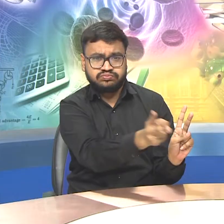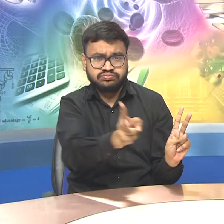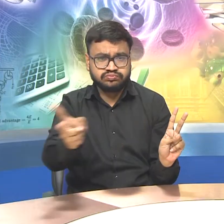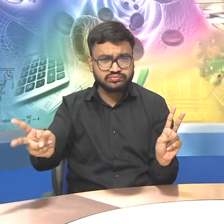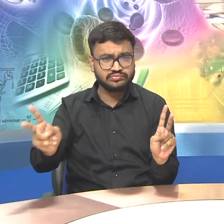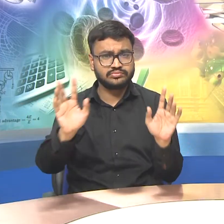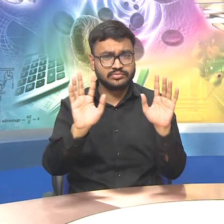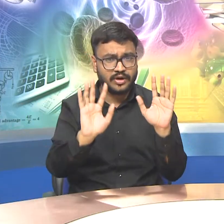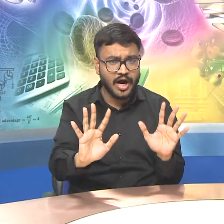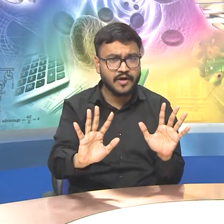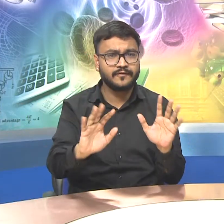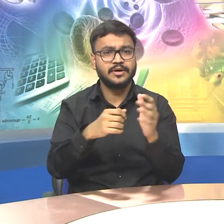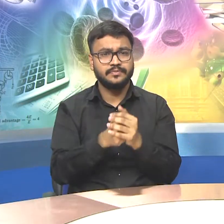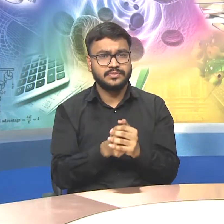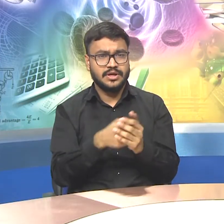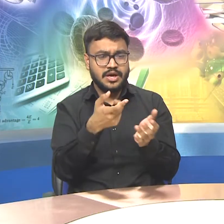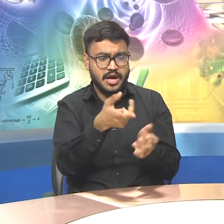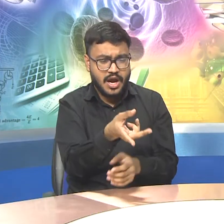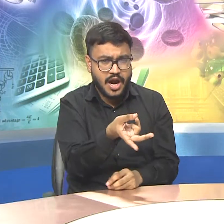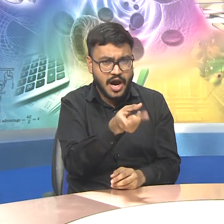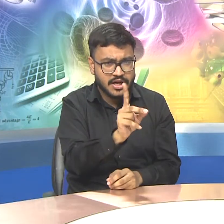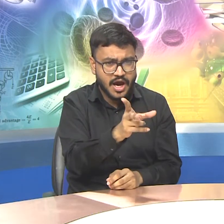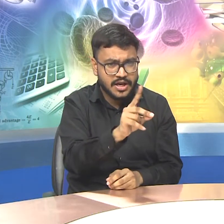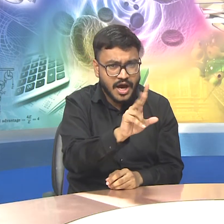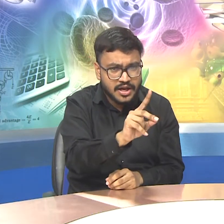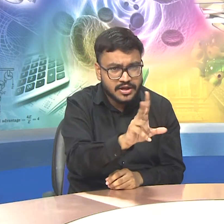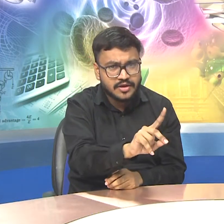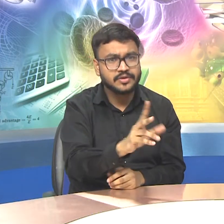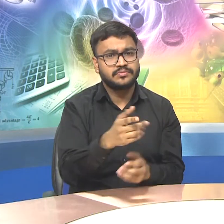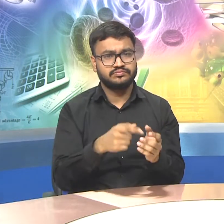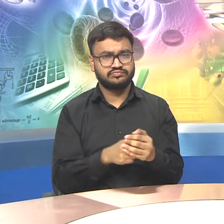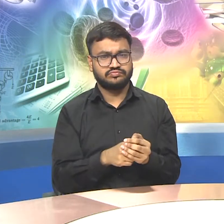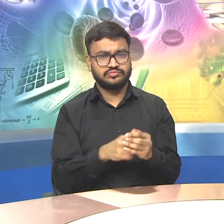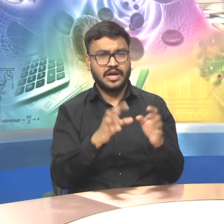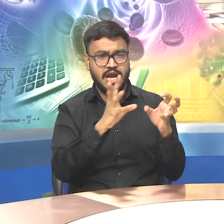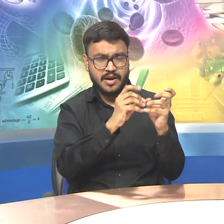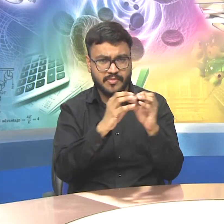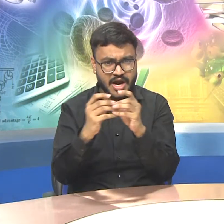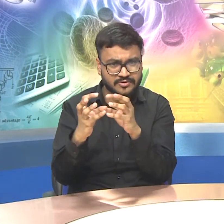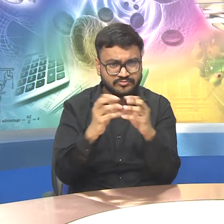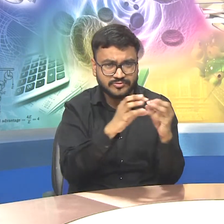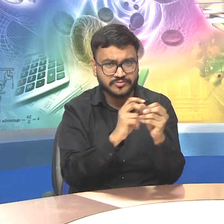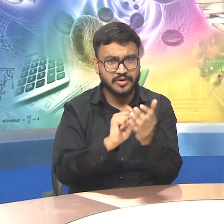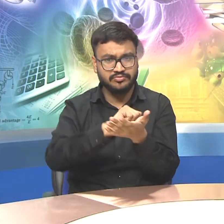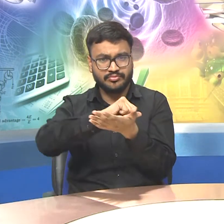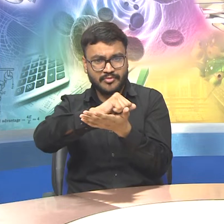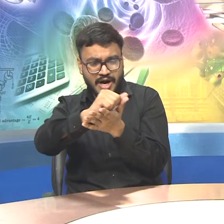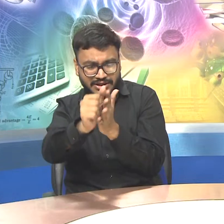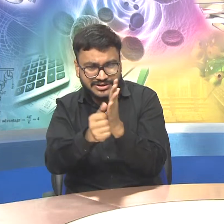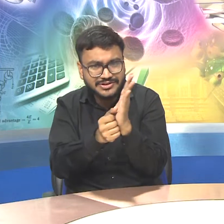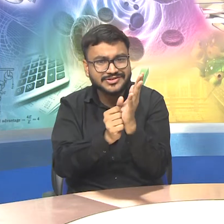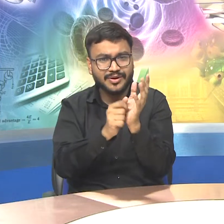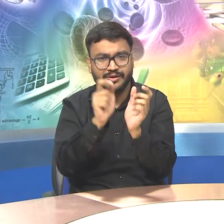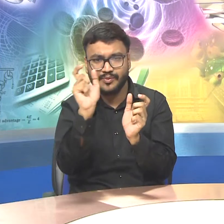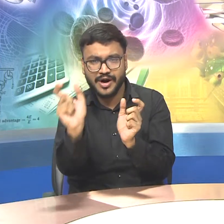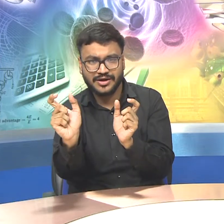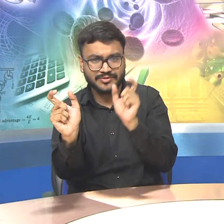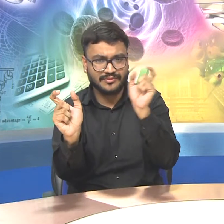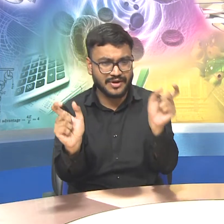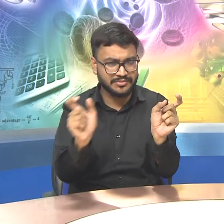ISL signs can be combined in various ways such as repetition, finger spelling and hand